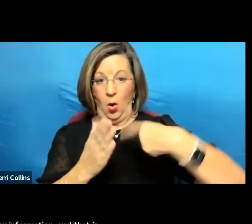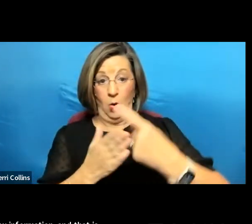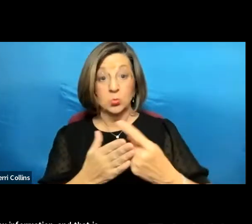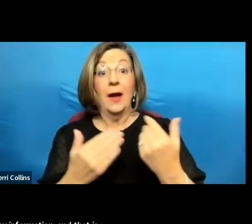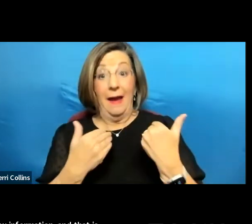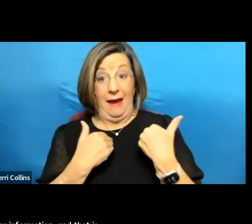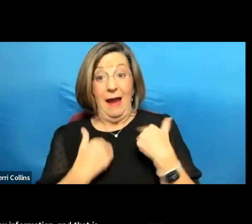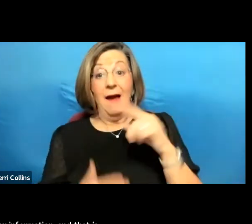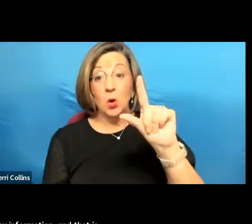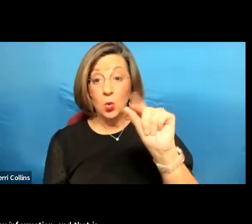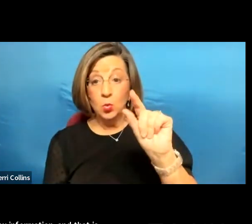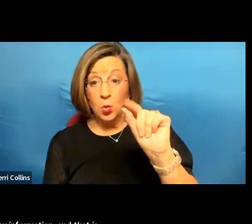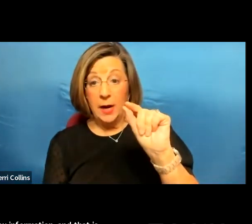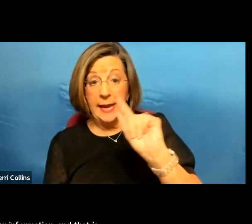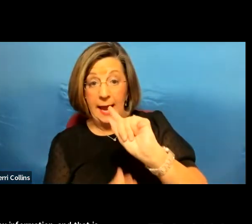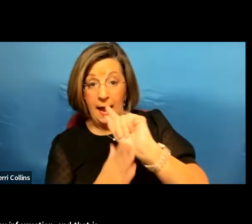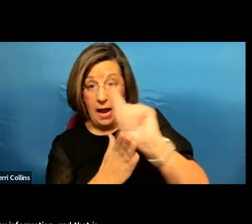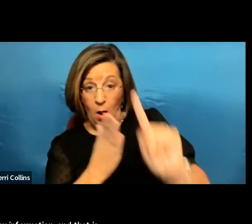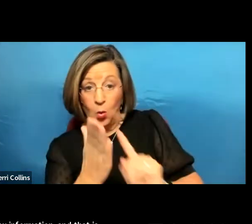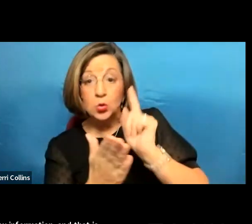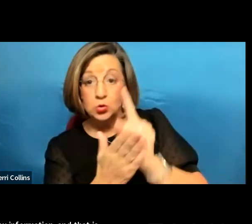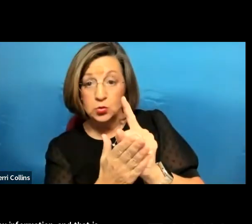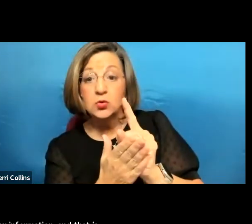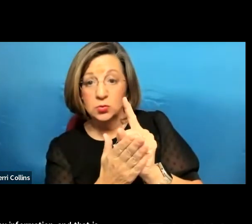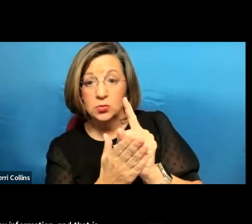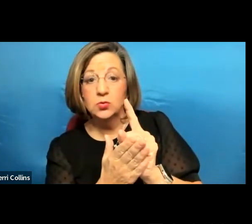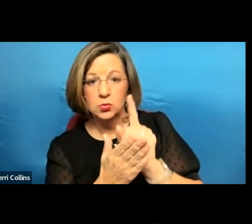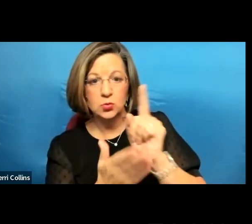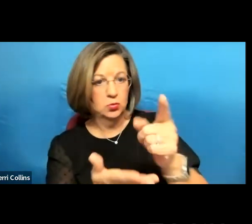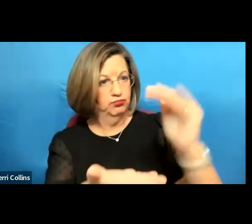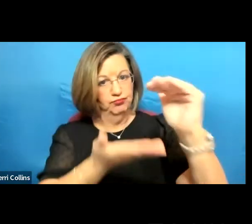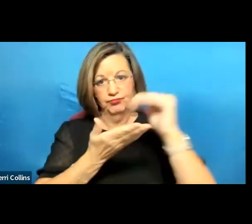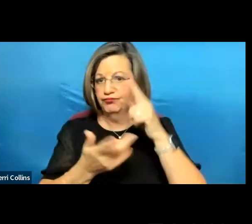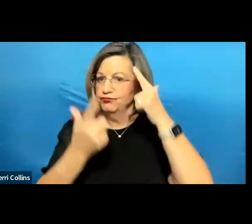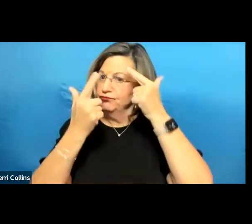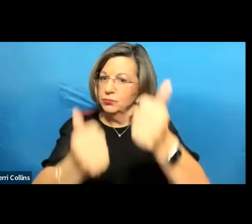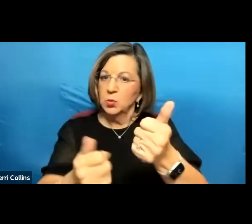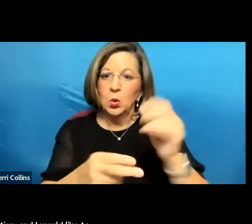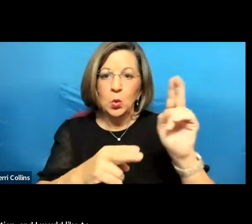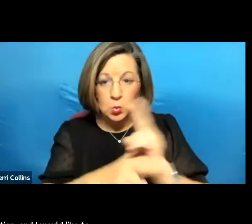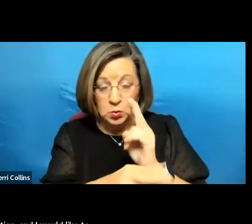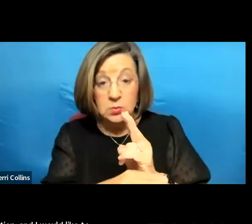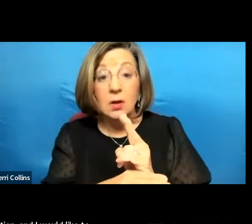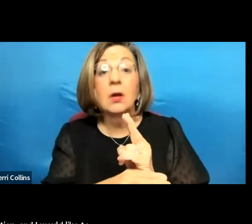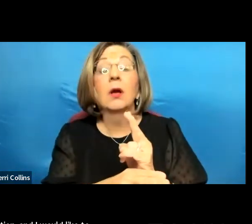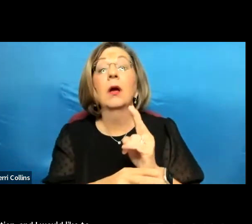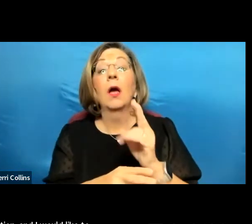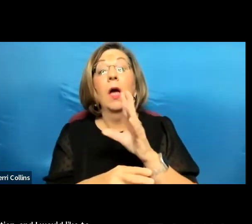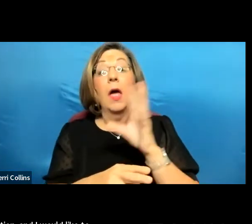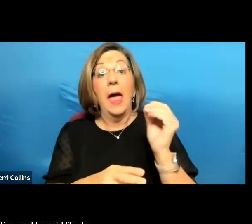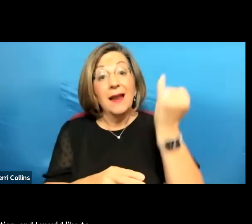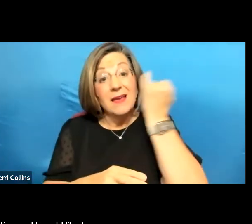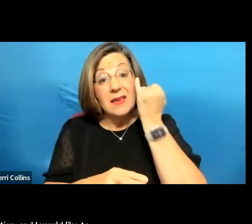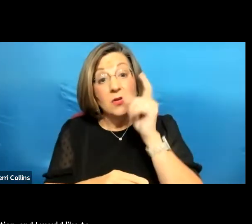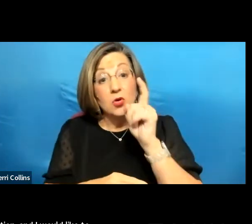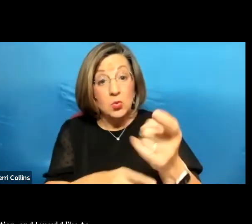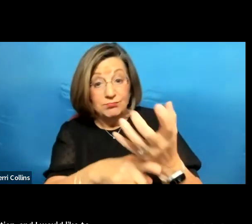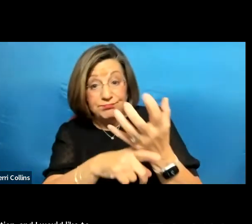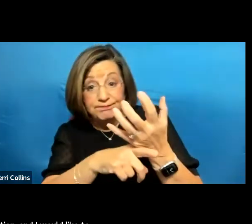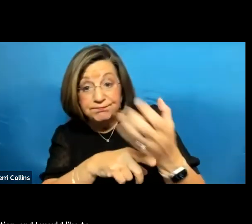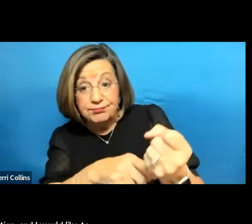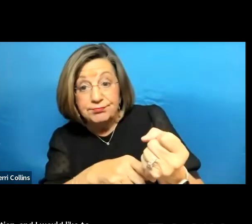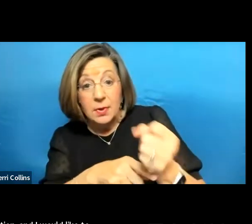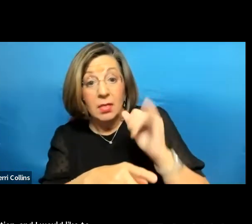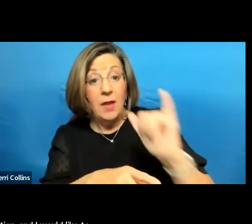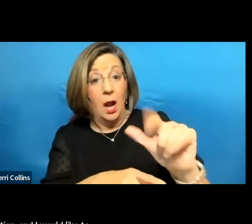ACDHH is not cutting the hours. There are 20 hours. You have 20 hours. You can use them as you